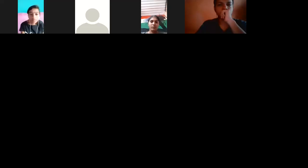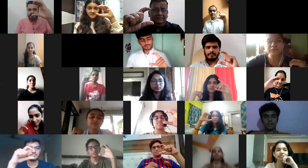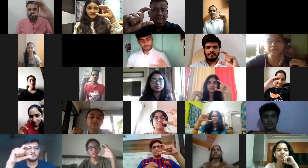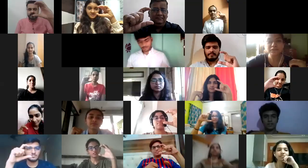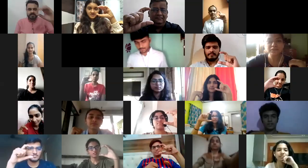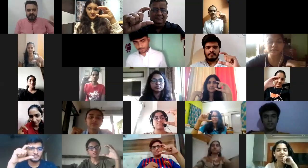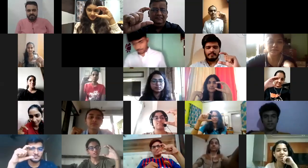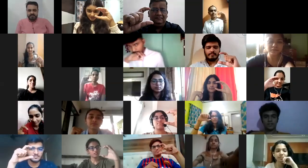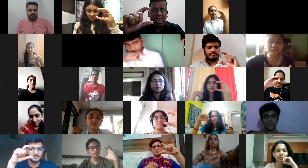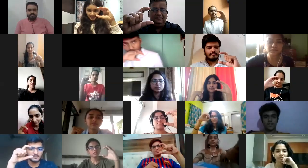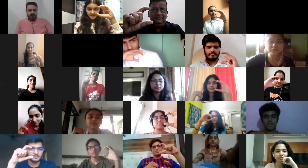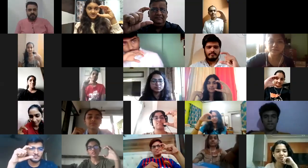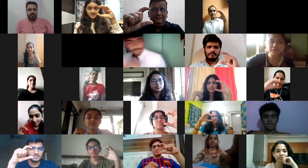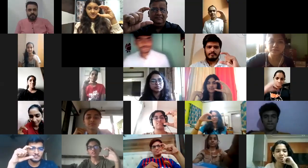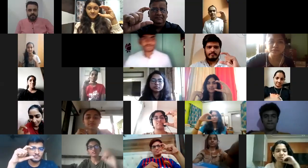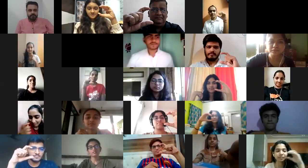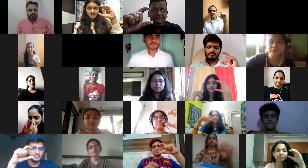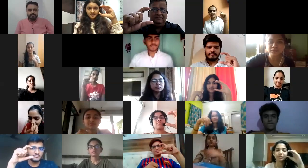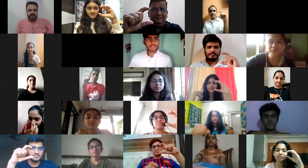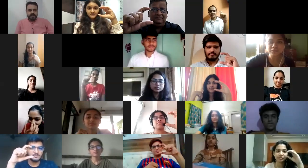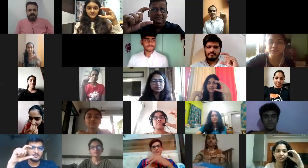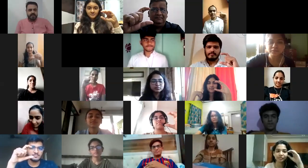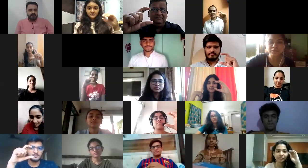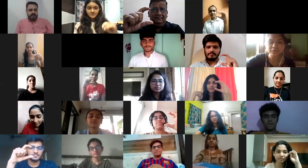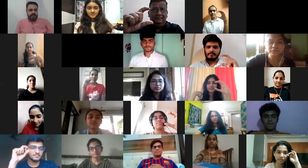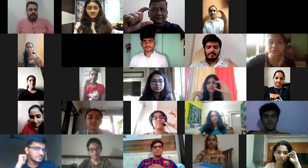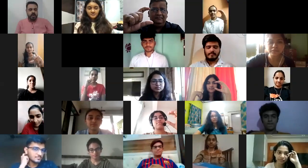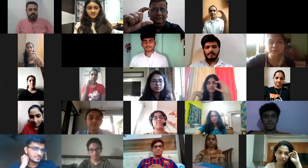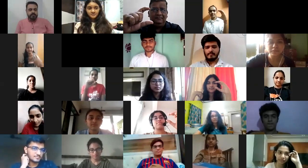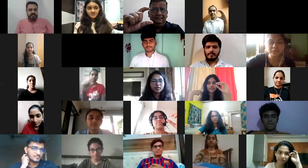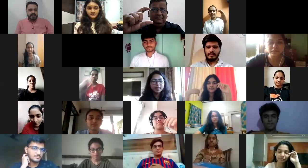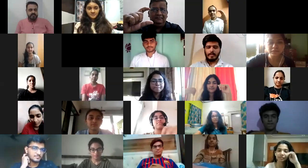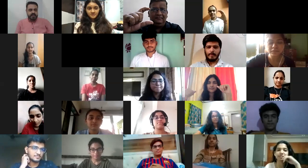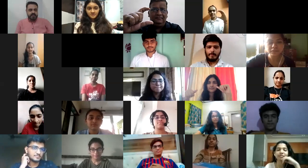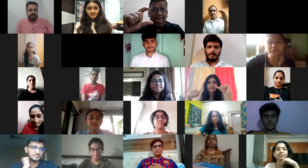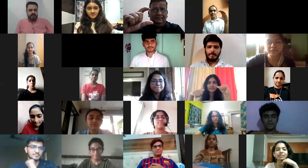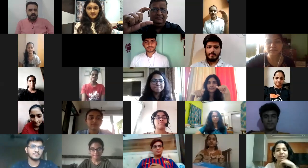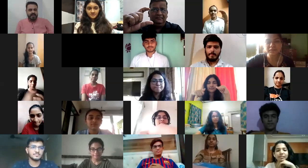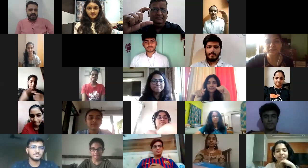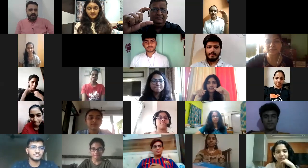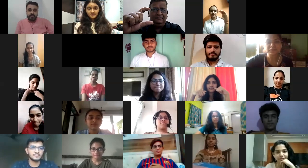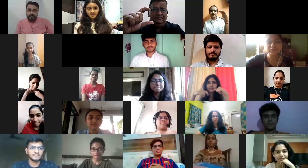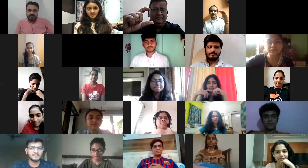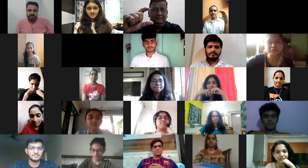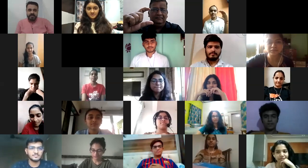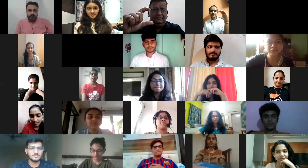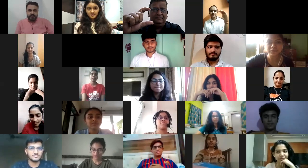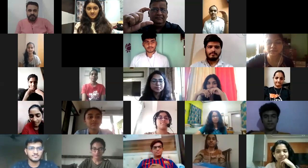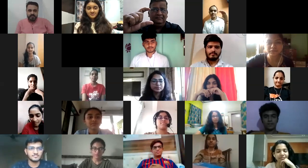C. Okay. And then a hot beverage that is very common. I think I already mentioned it. Coffee.